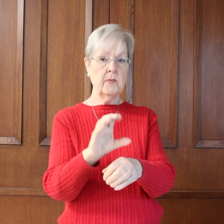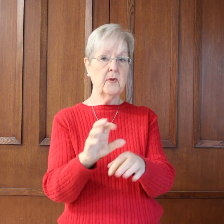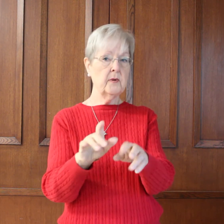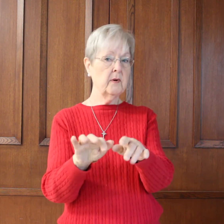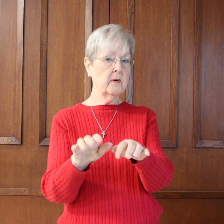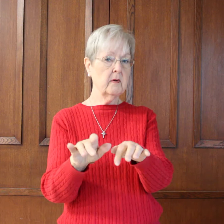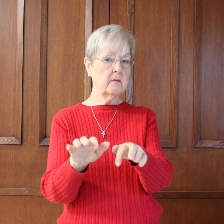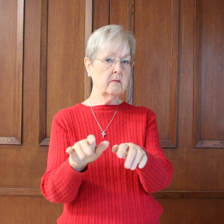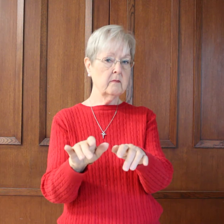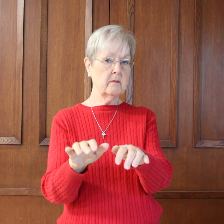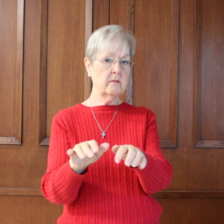Computer.